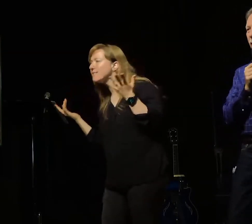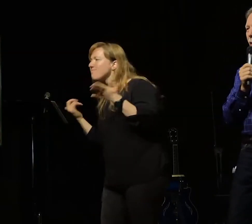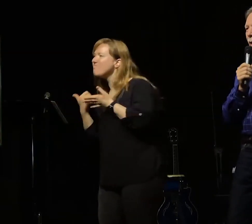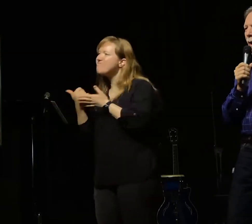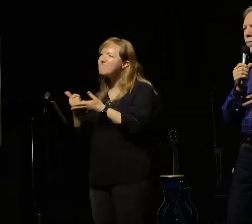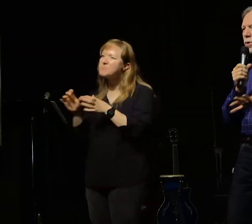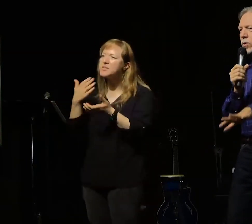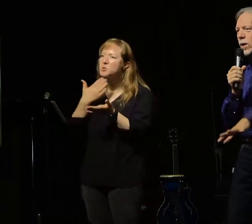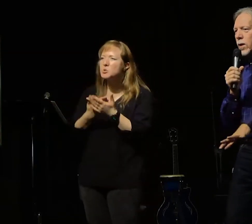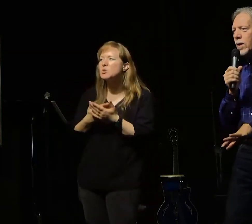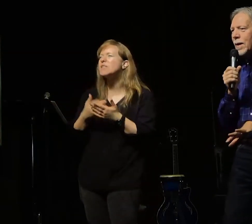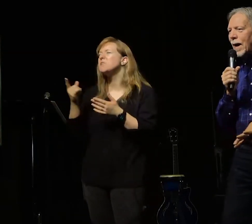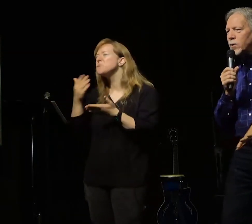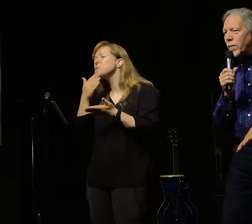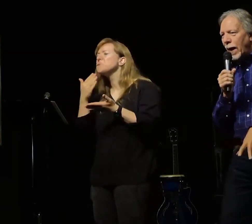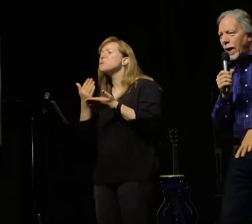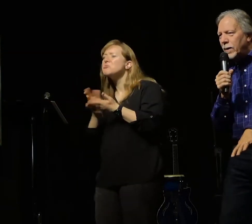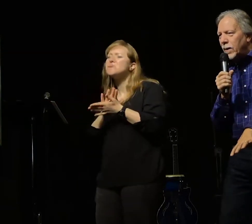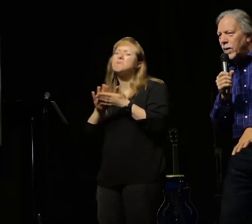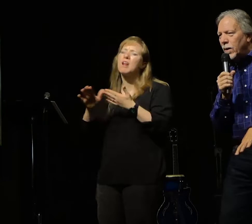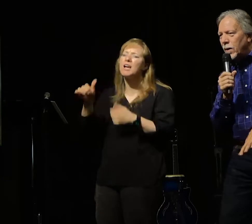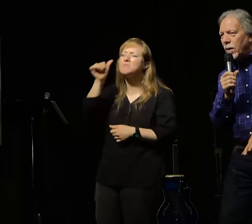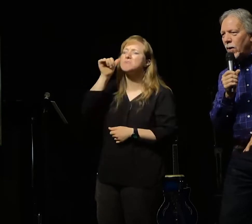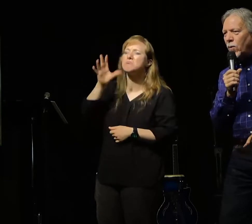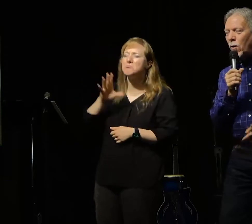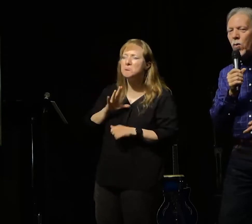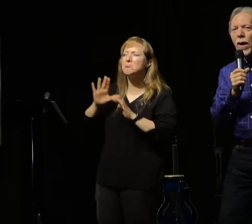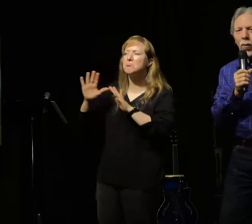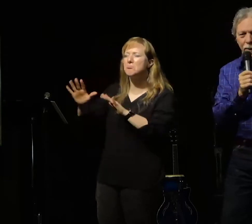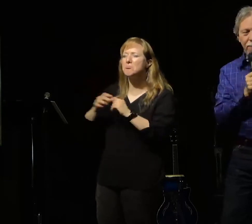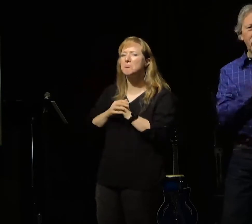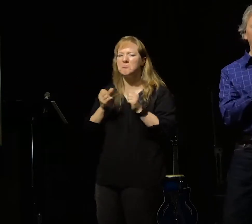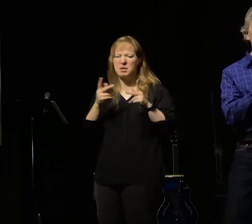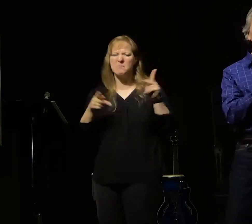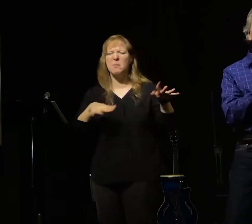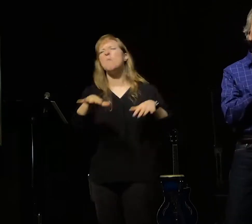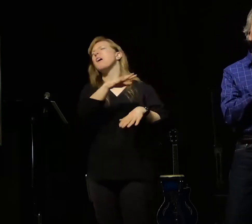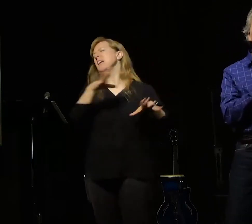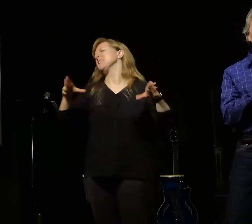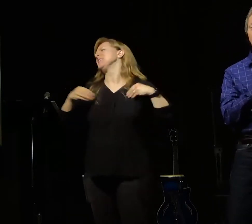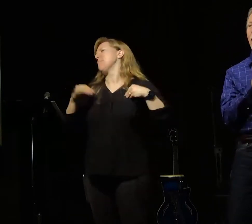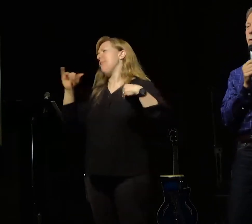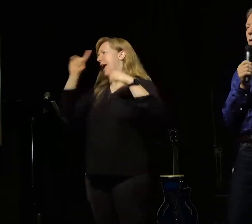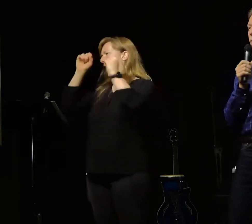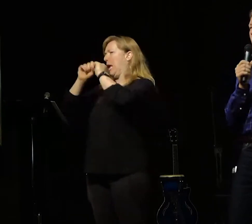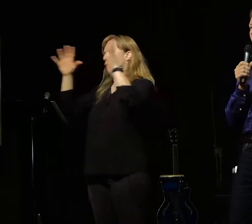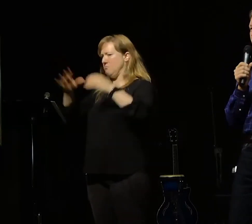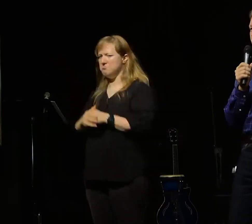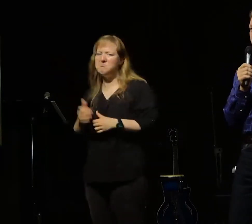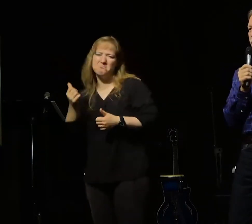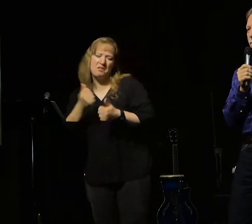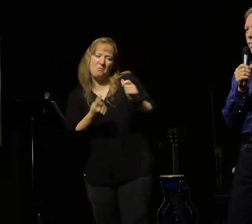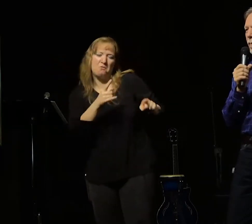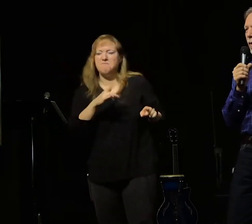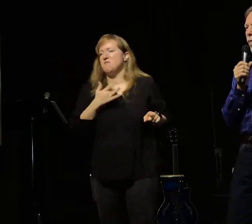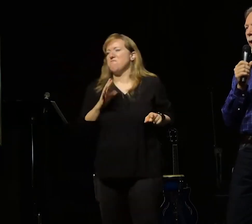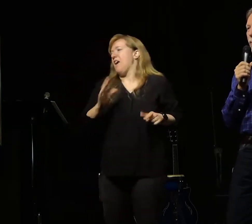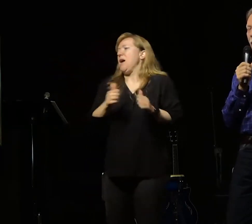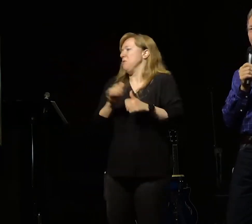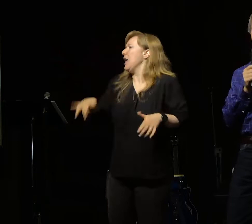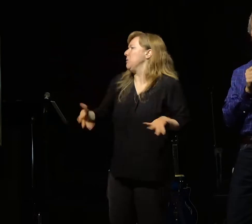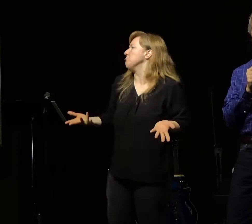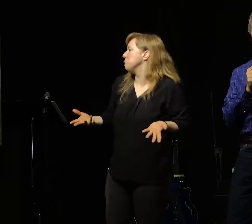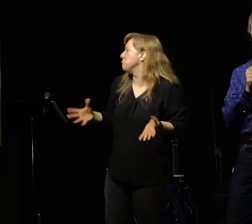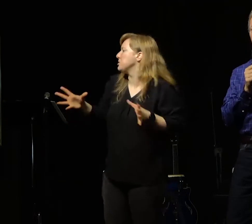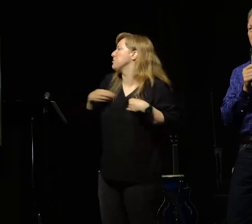good. He was just a good, nice man who helped people. Everybody's good with that. They're fine with